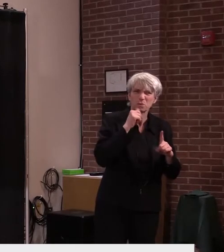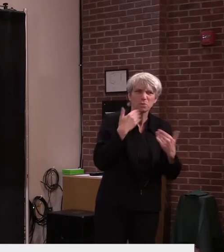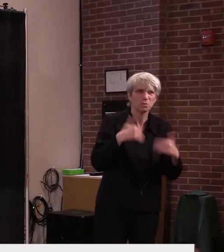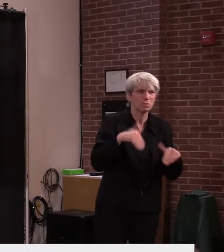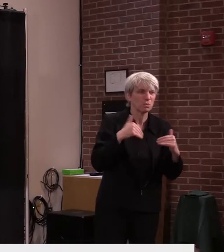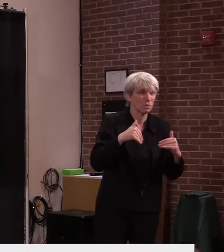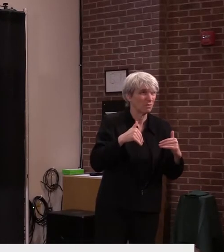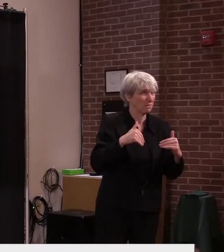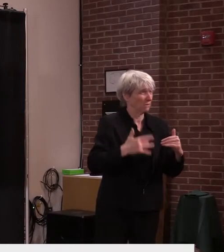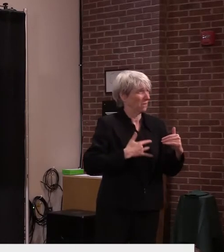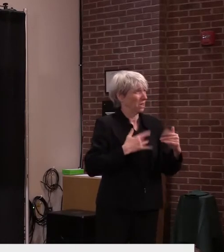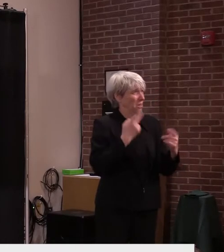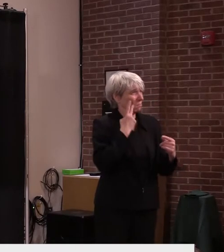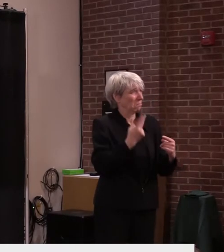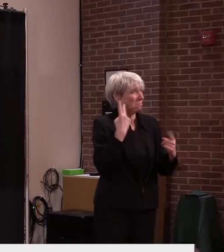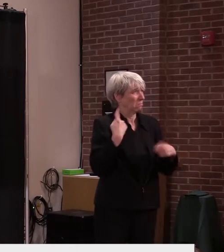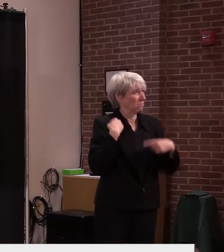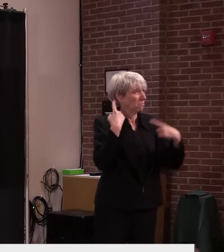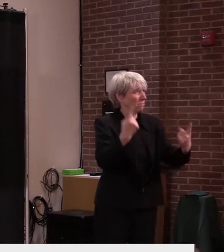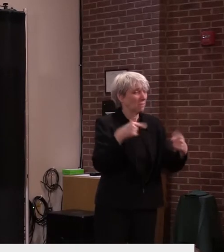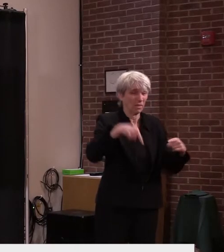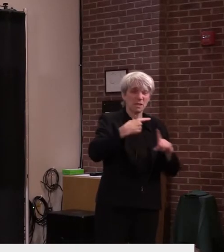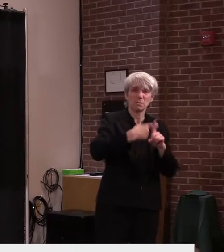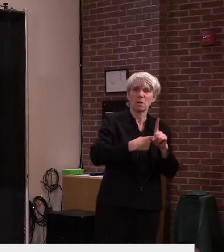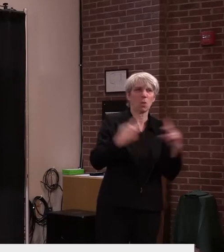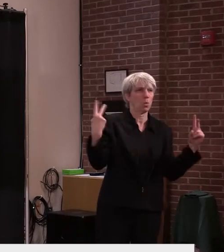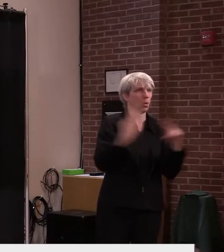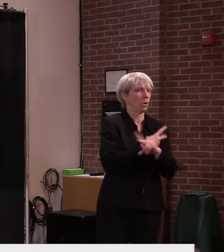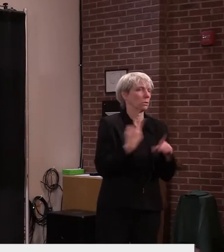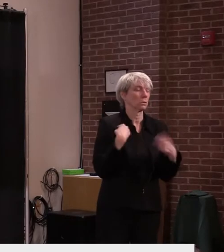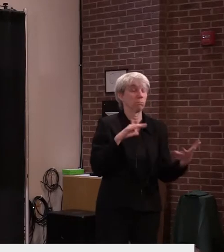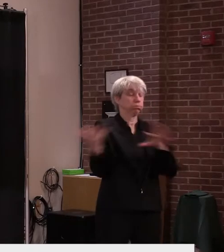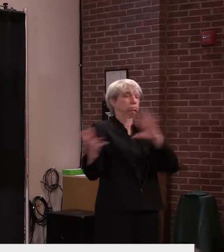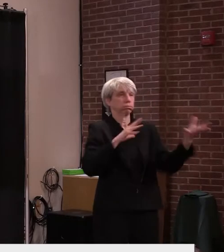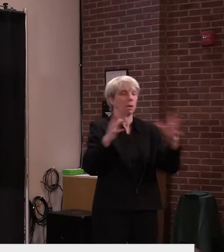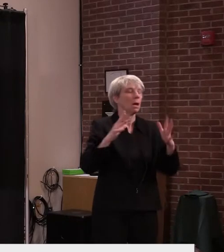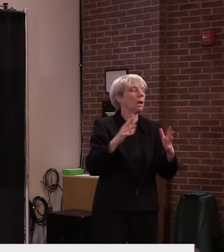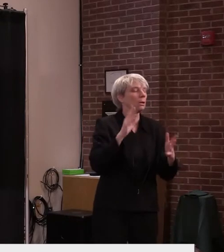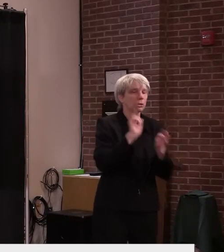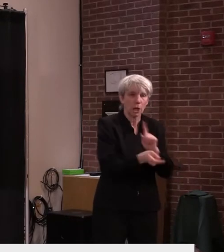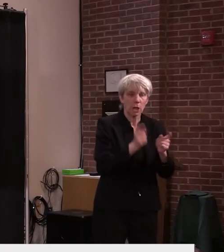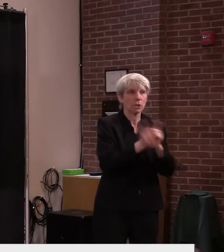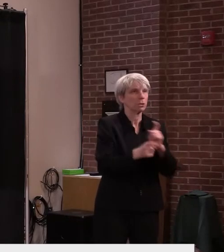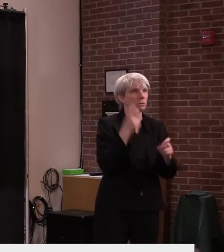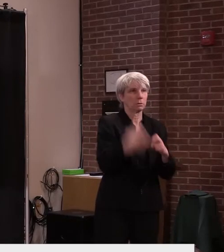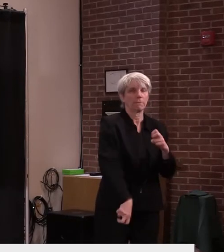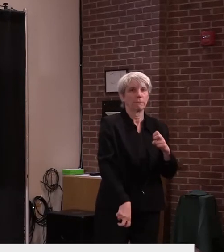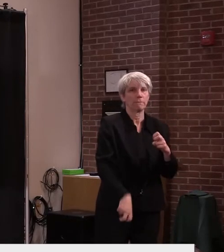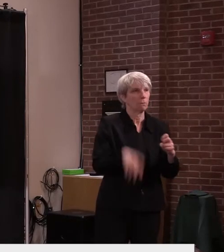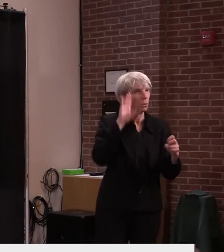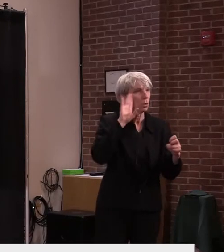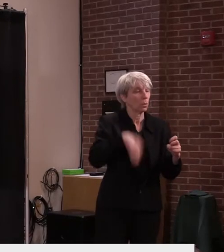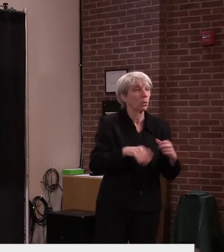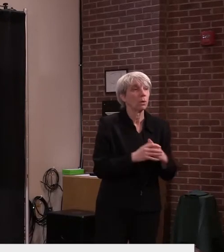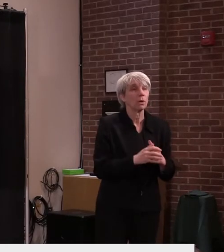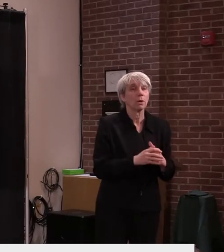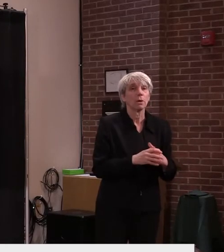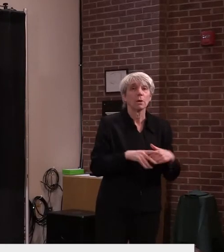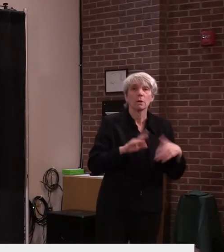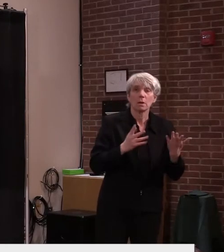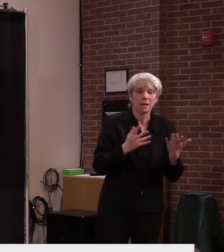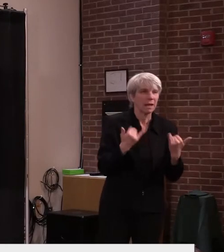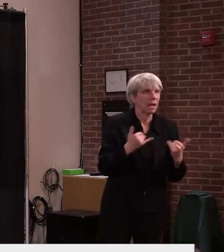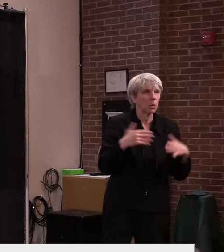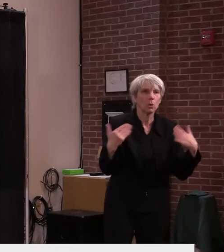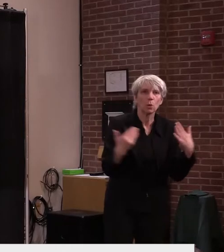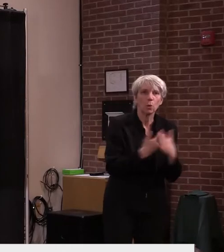month we will have endured. We're navigating yet another phase of this pandemic, seeing a surge of